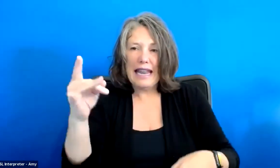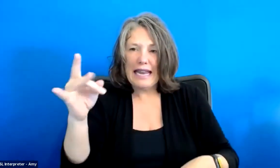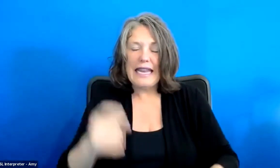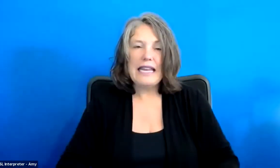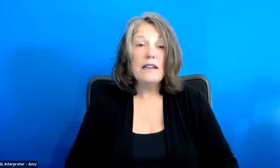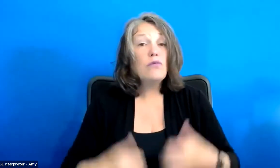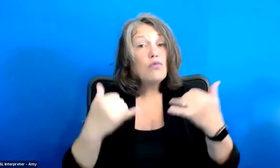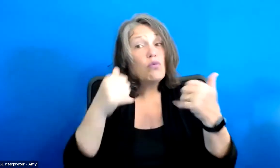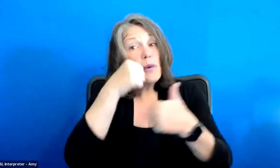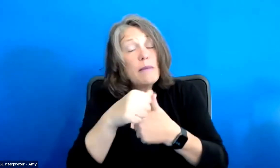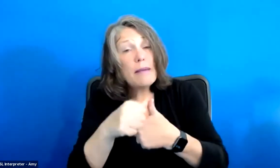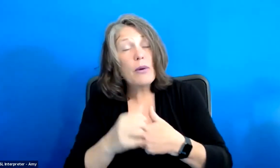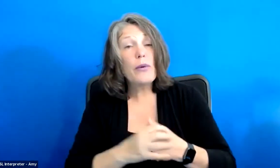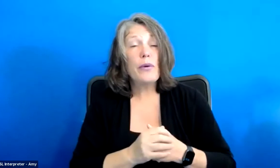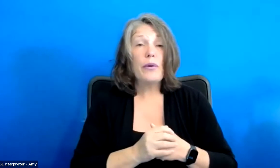So remember,